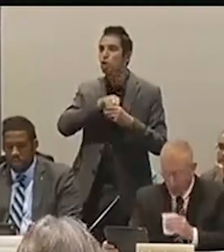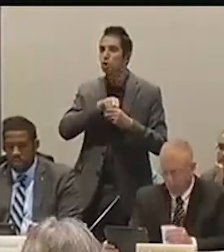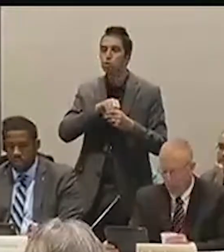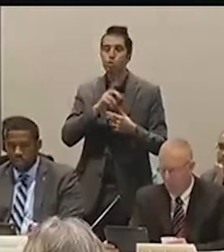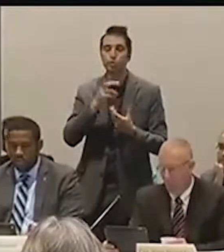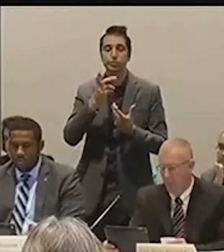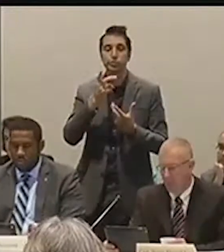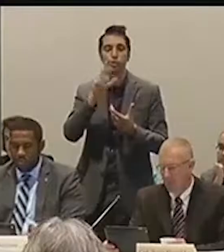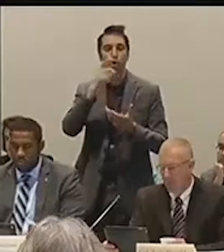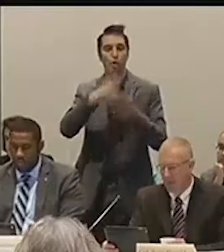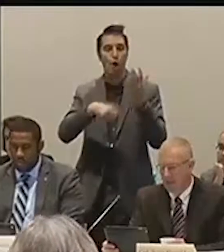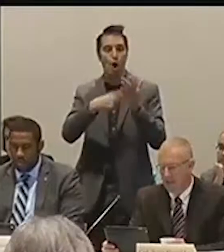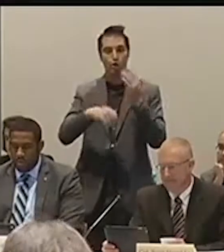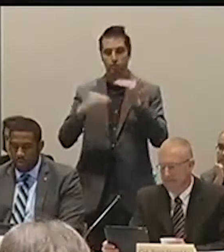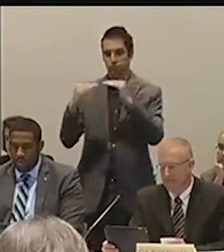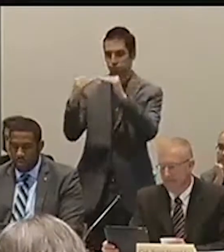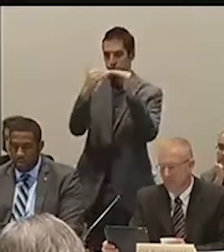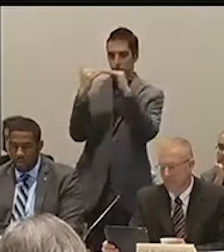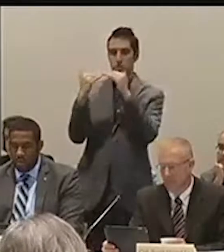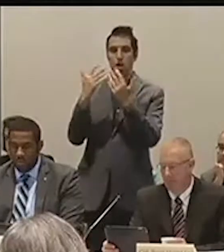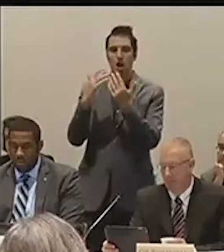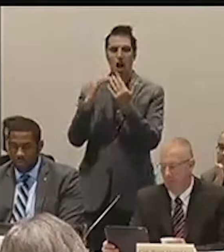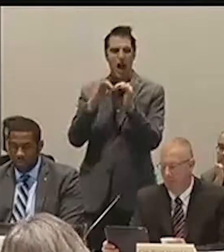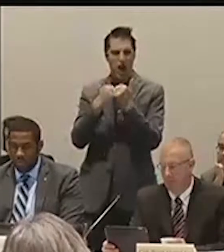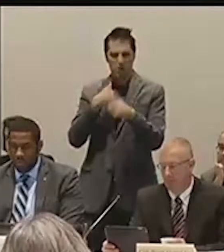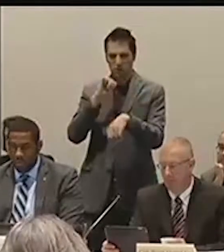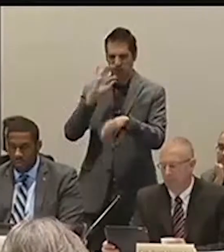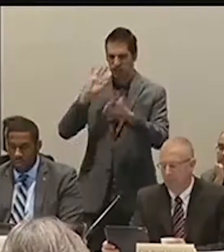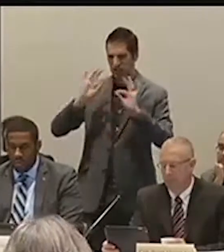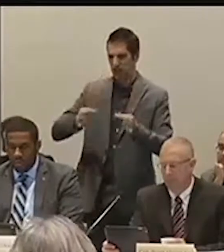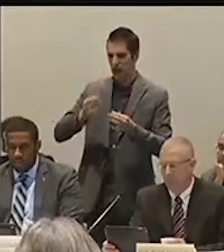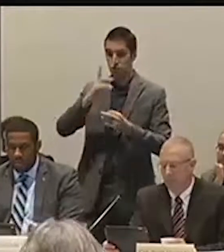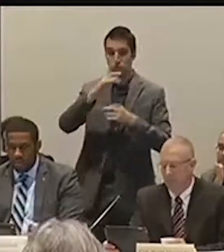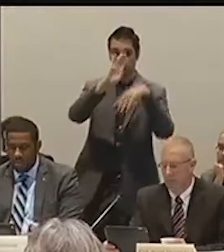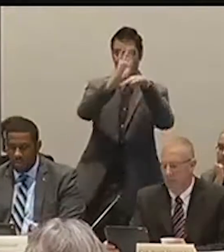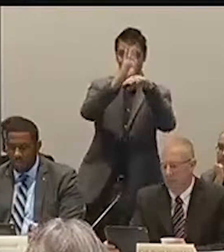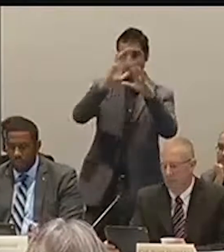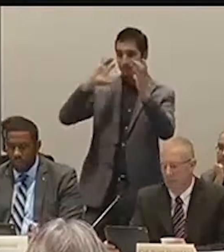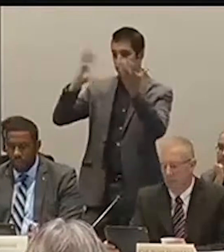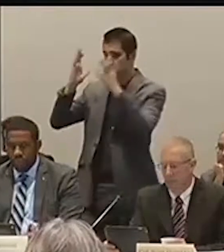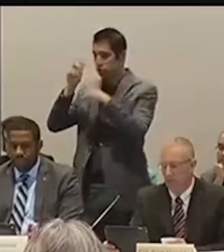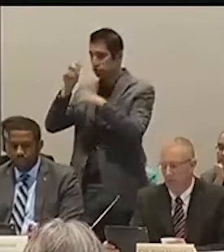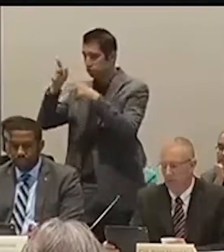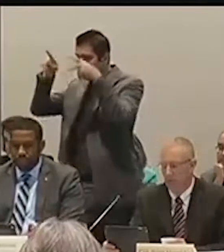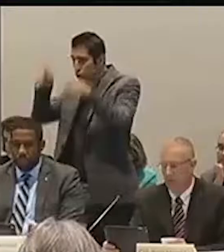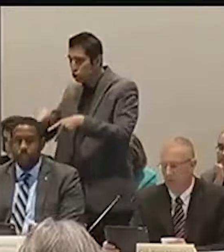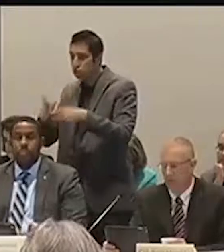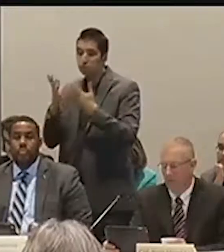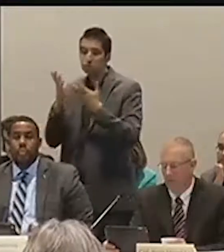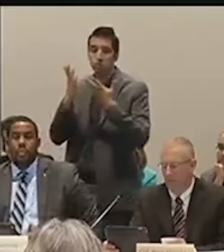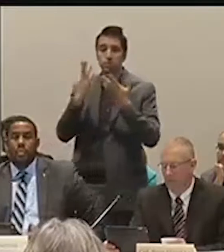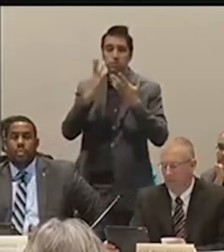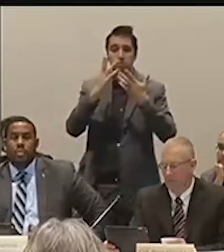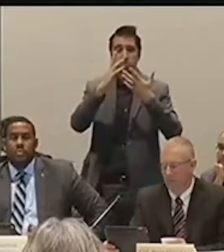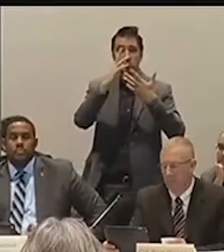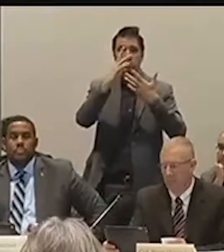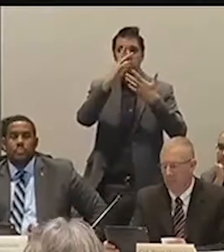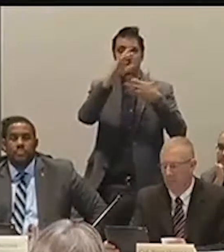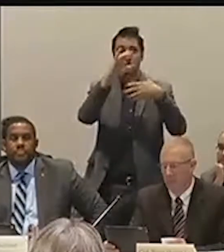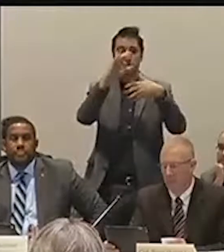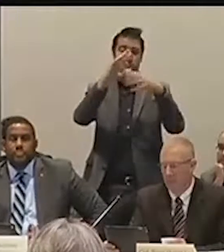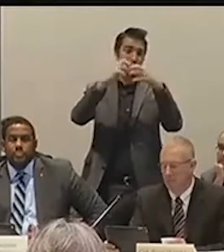do we assign costs based on who's using the product, commercial, residential, industrial, but